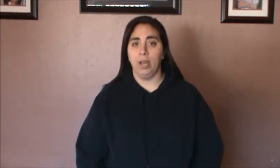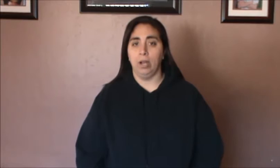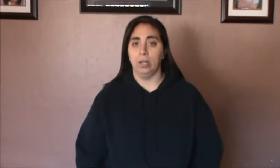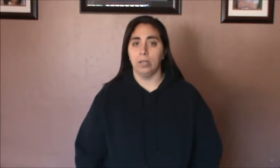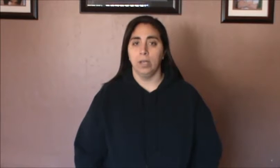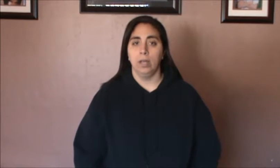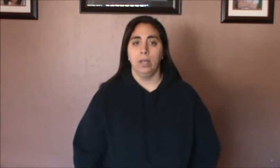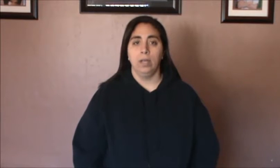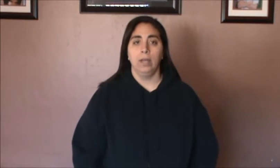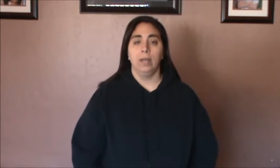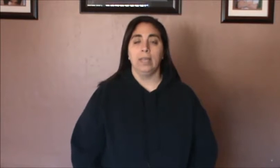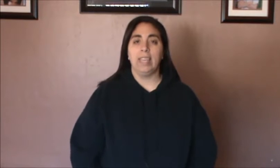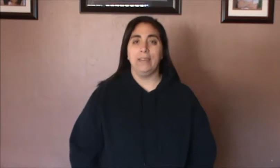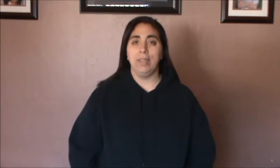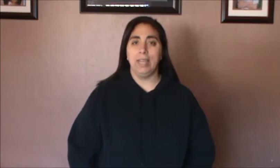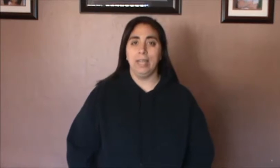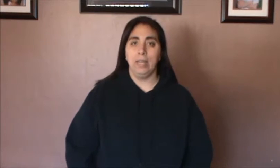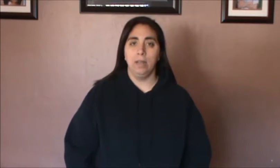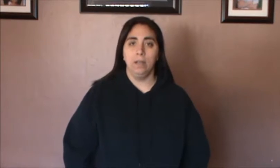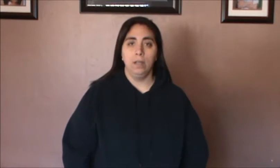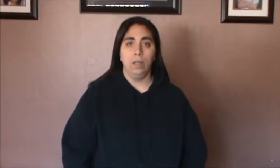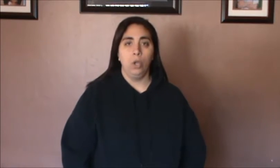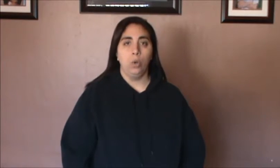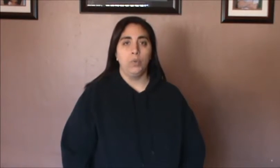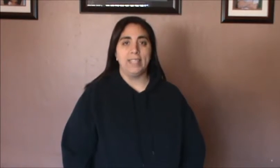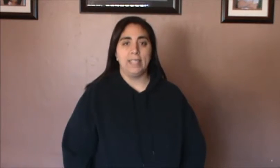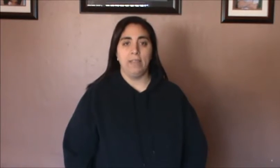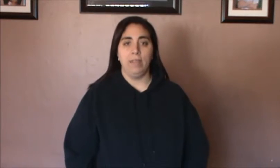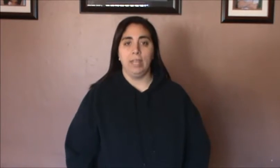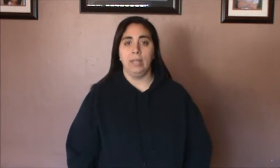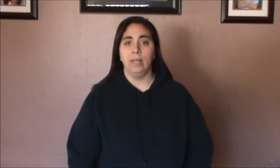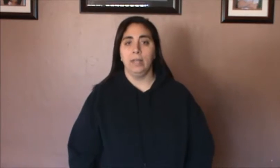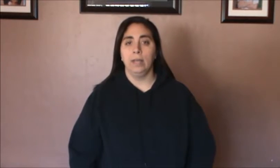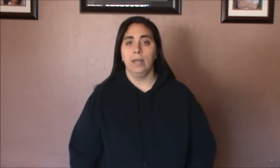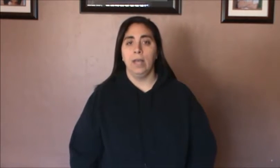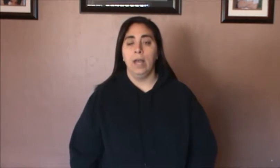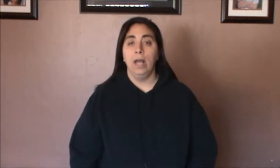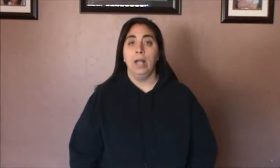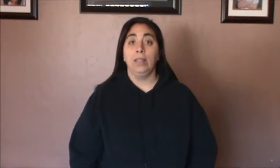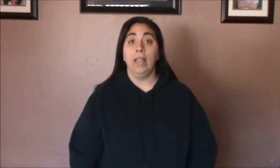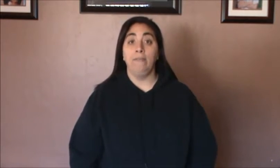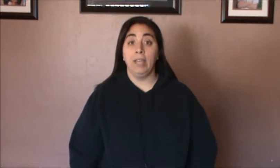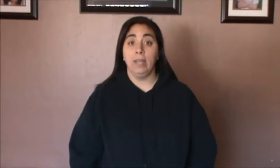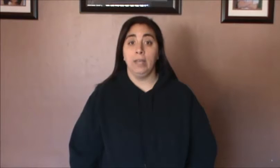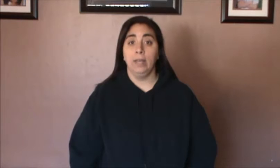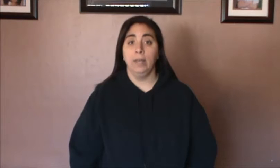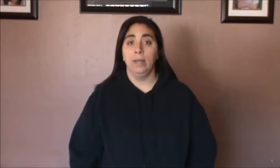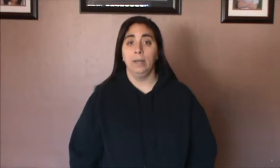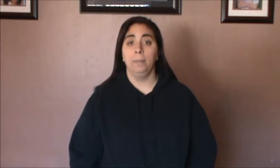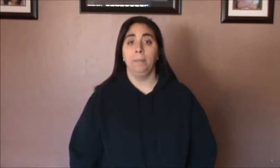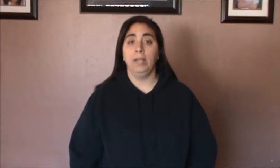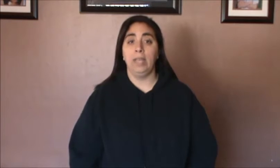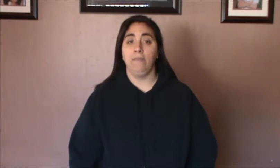heart. Giving, receiving, loving,